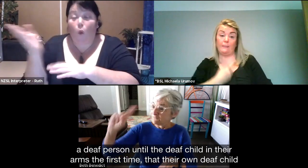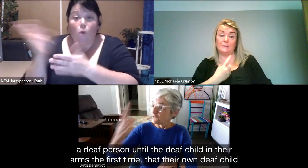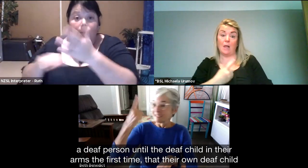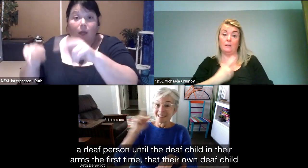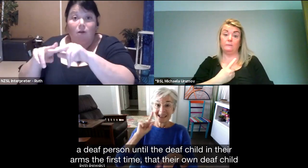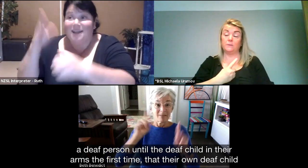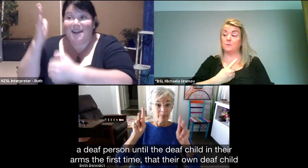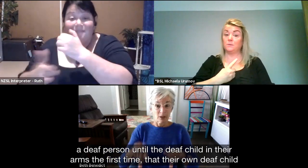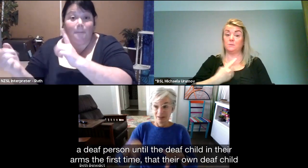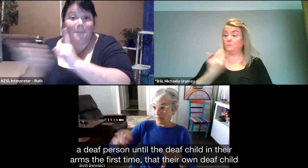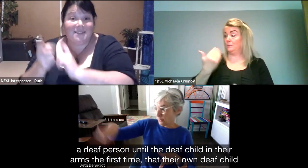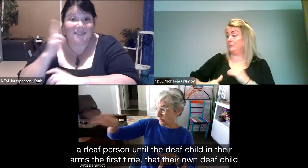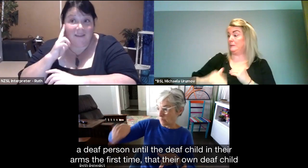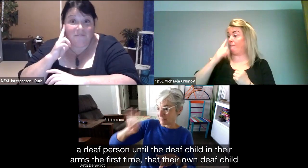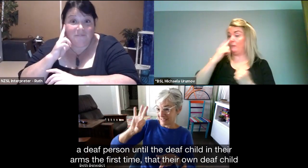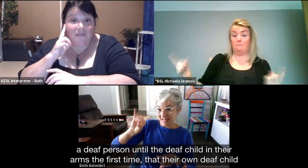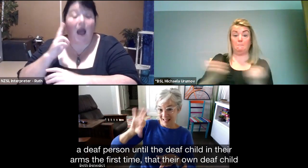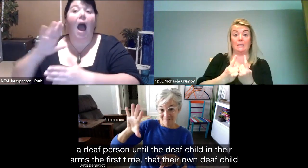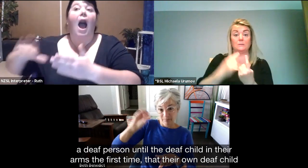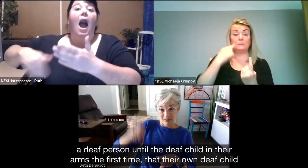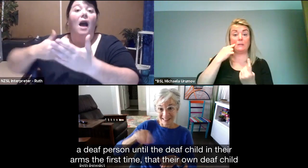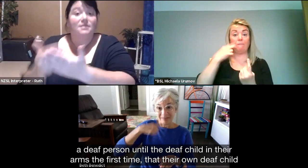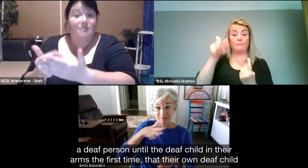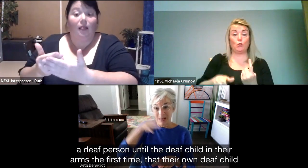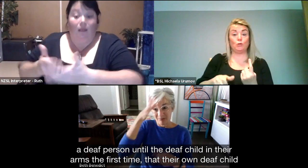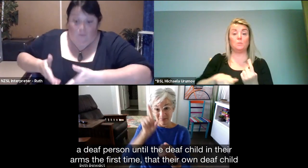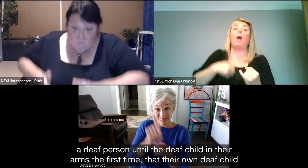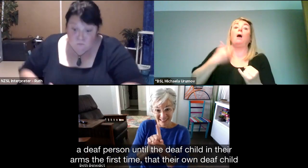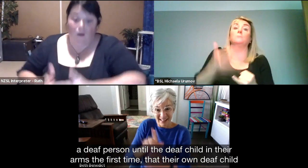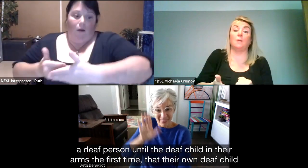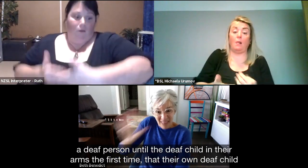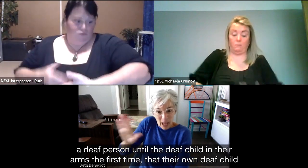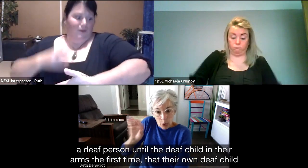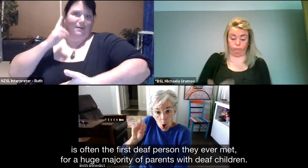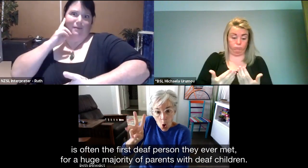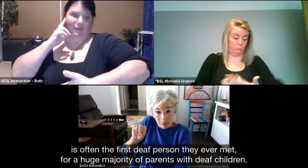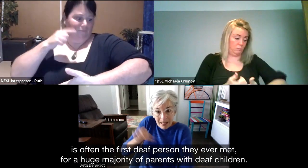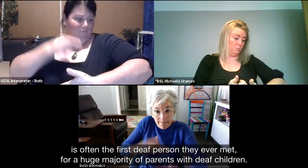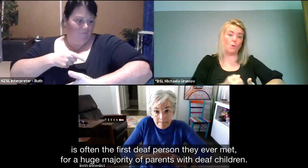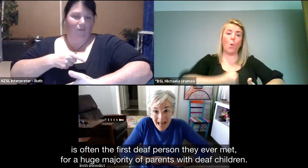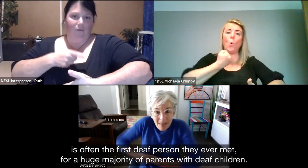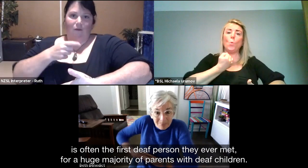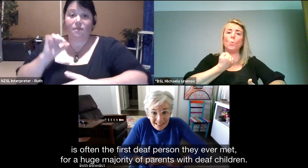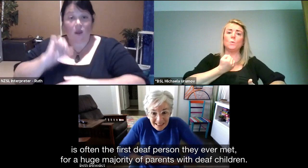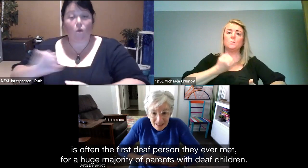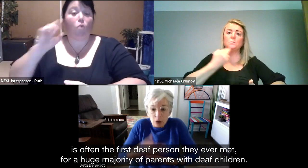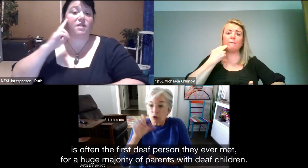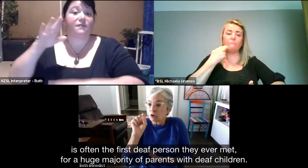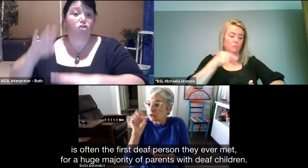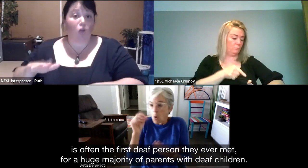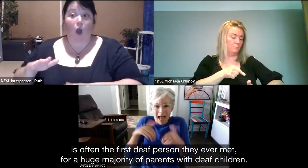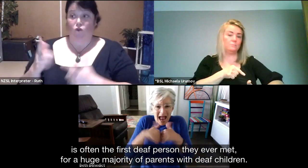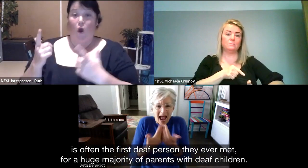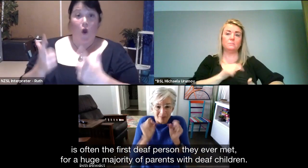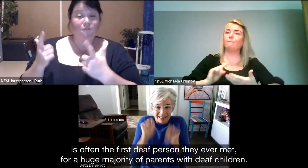the deaf child in their arms the first time. That their own deaf child is often the first deaf person they've